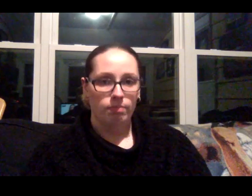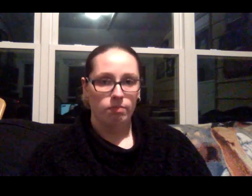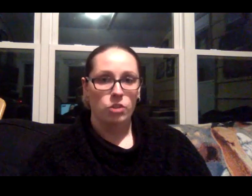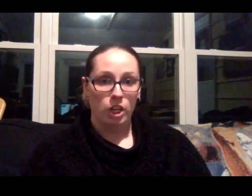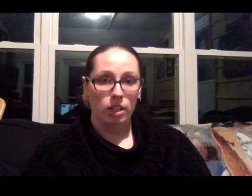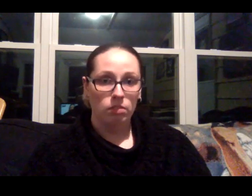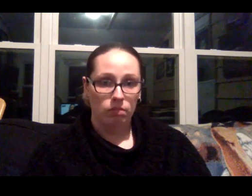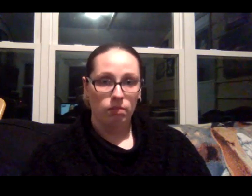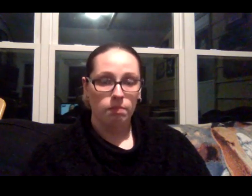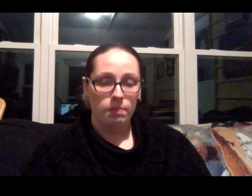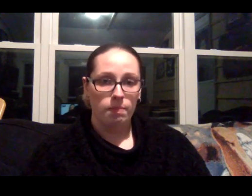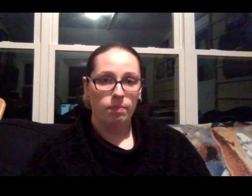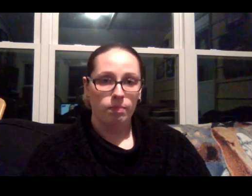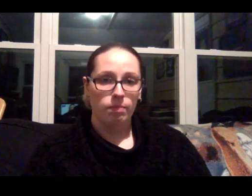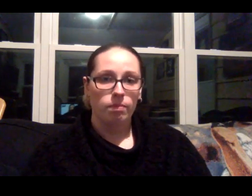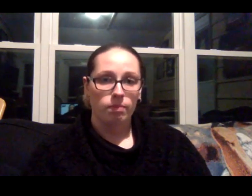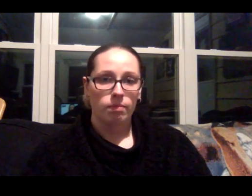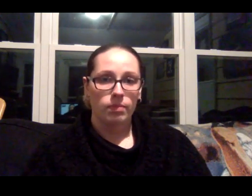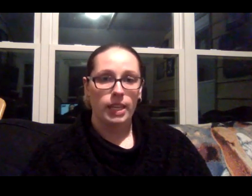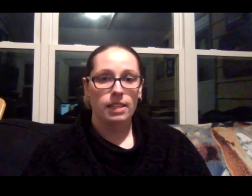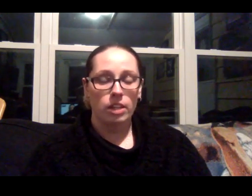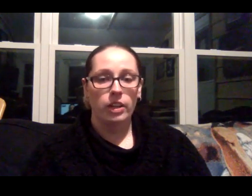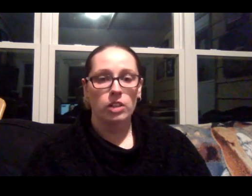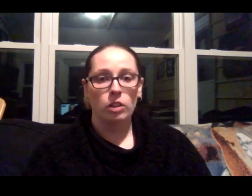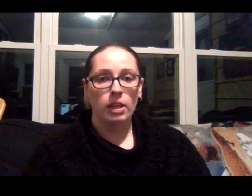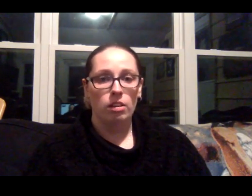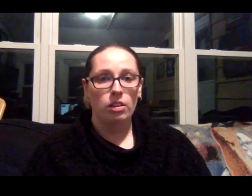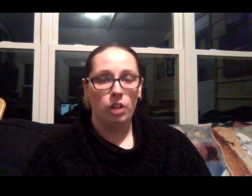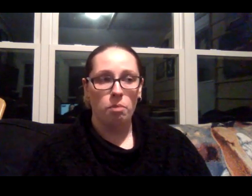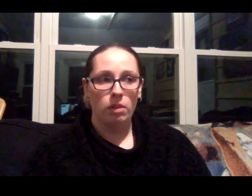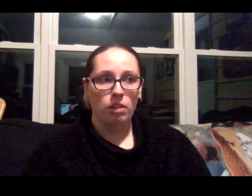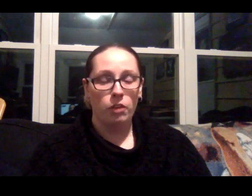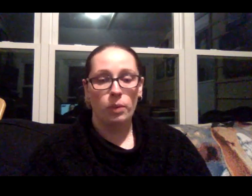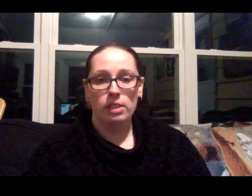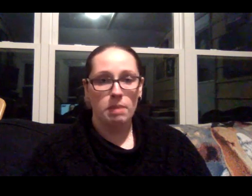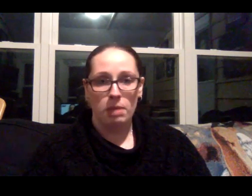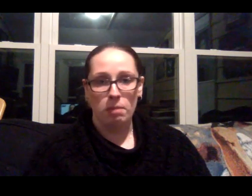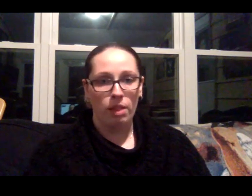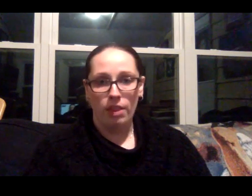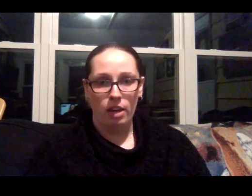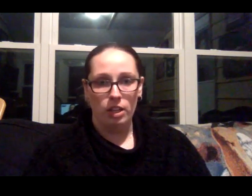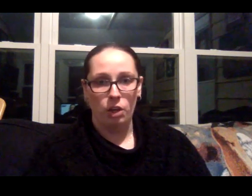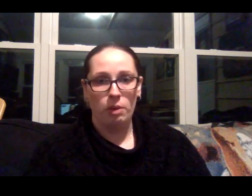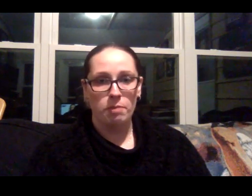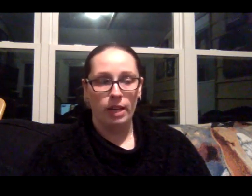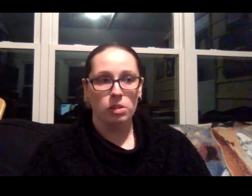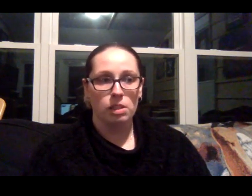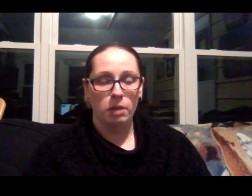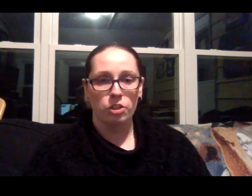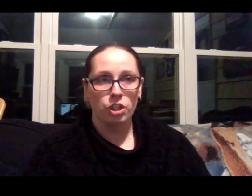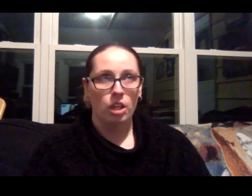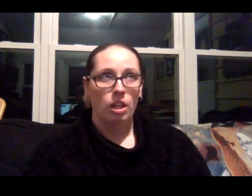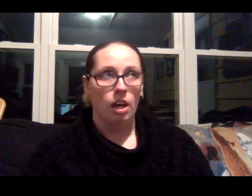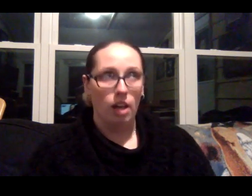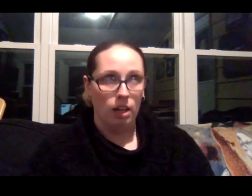panic knowing how much we've put into this. And considering it's only been, you know, a few weeks to maybe a month, you know, we've been out since